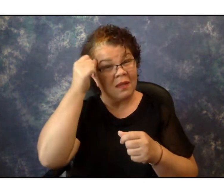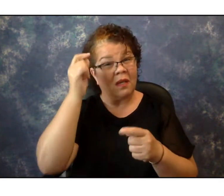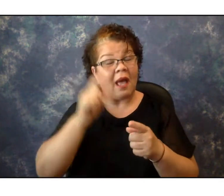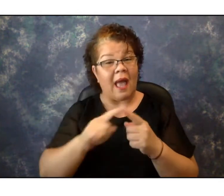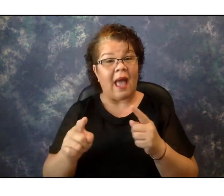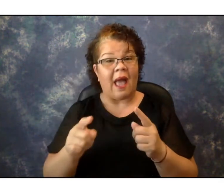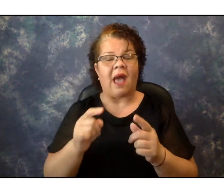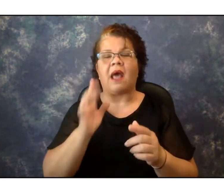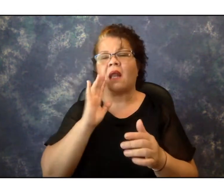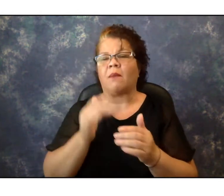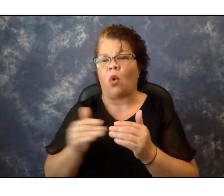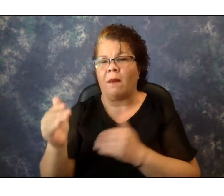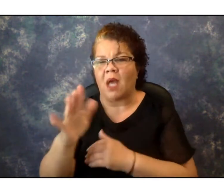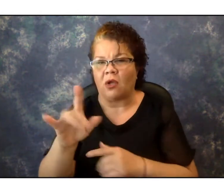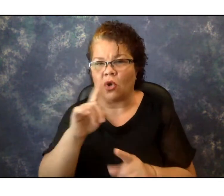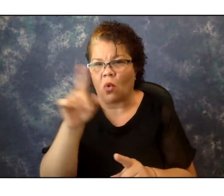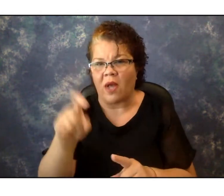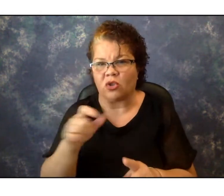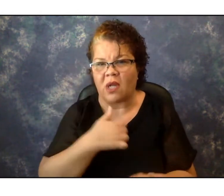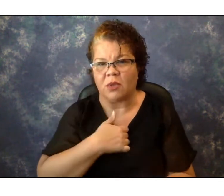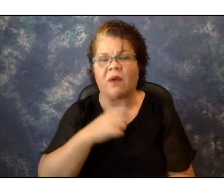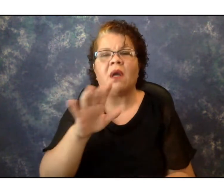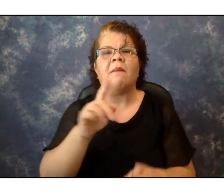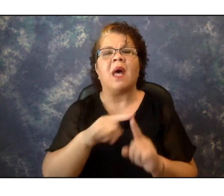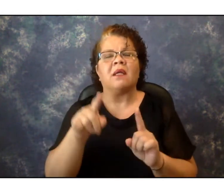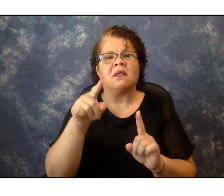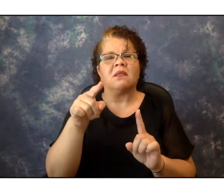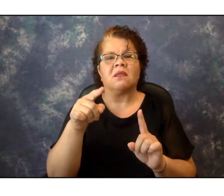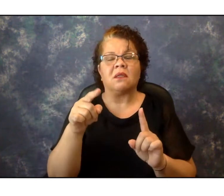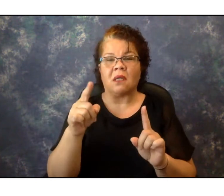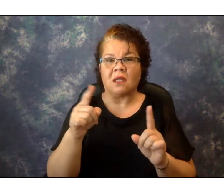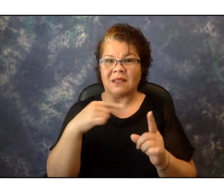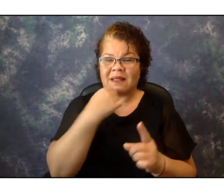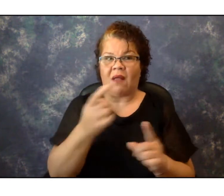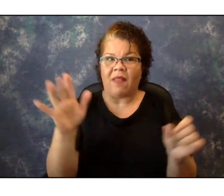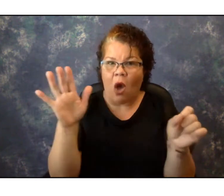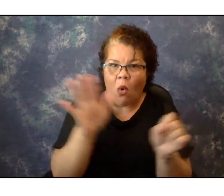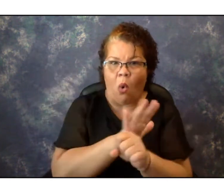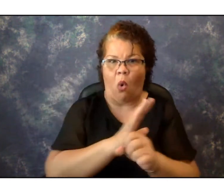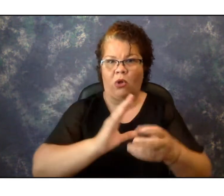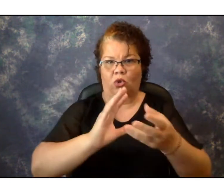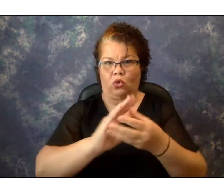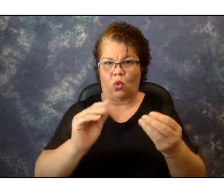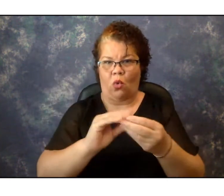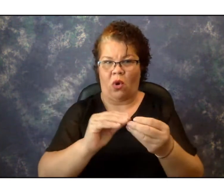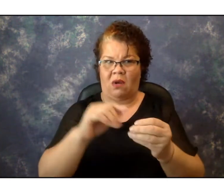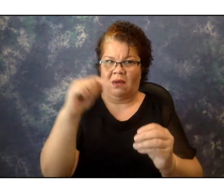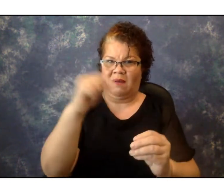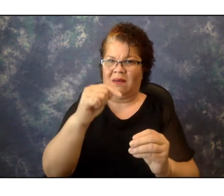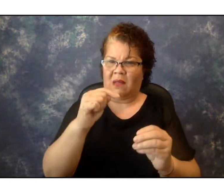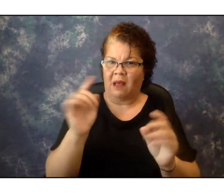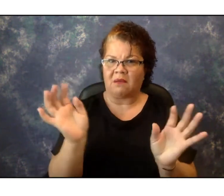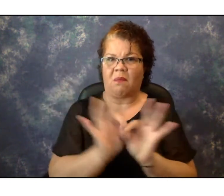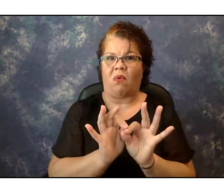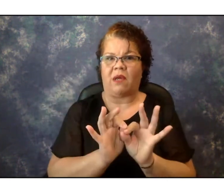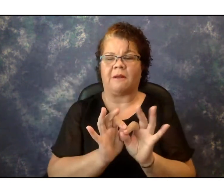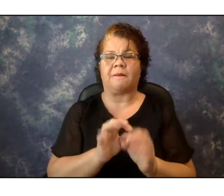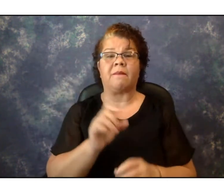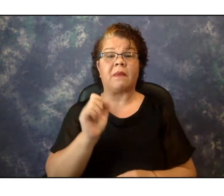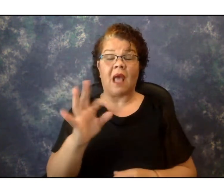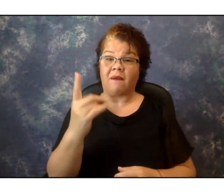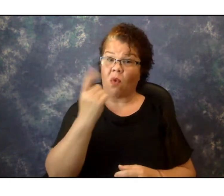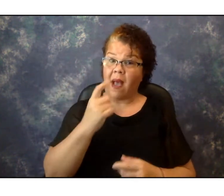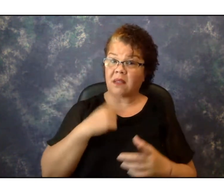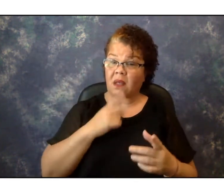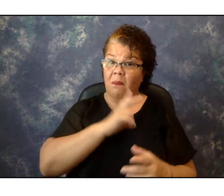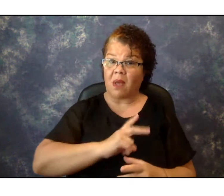only because I think it's that's great. part of telling that whole story is you have to sometimes look at it. But if you're asking me just personally, I couldn't watch the